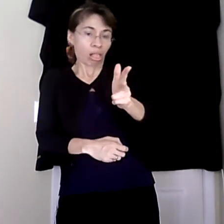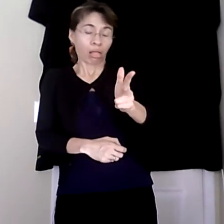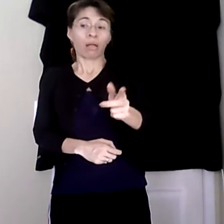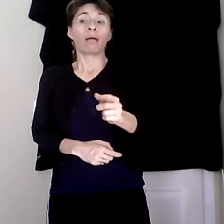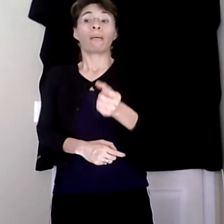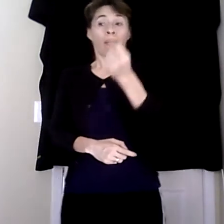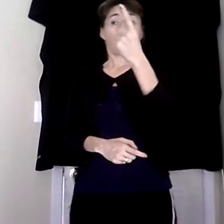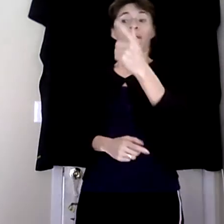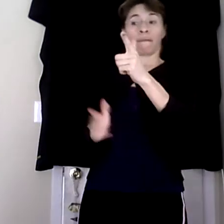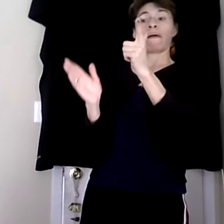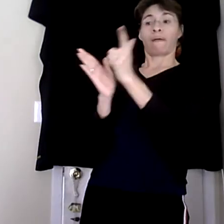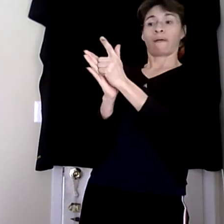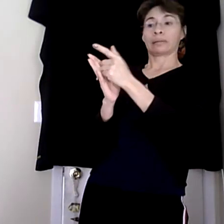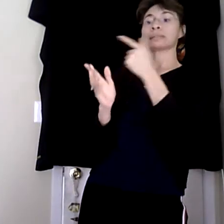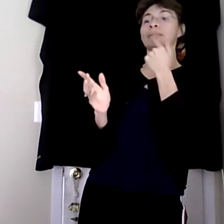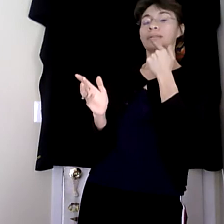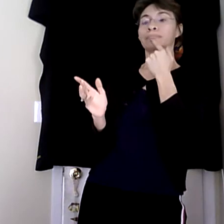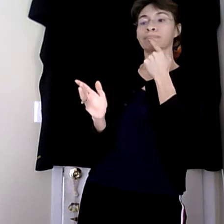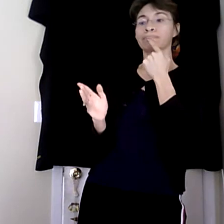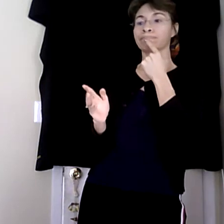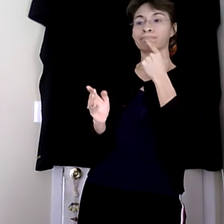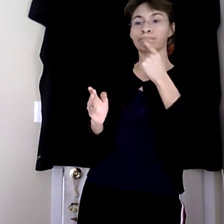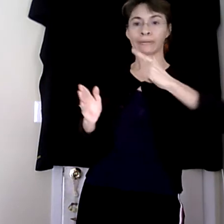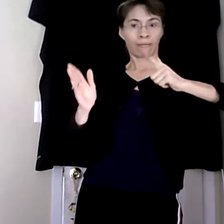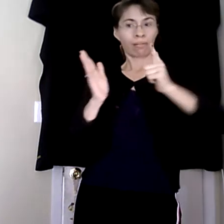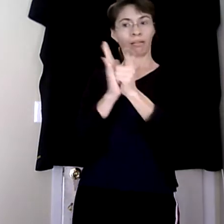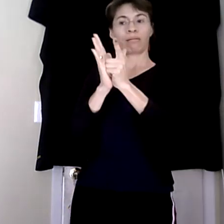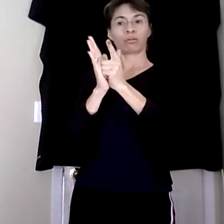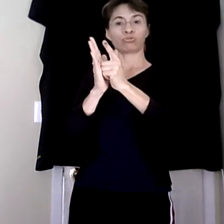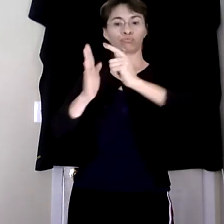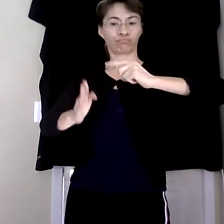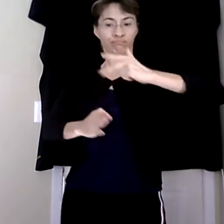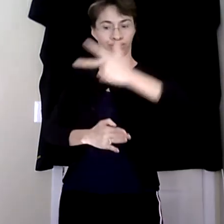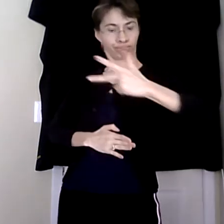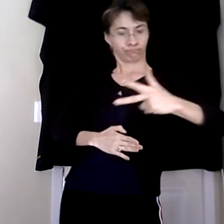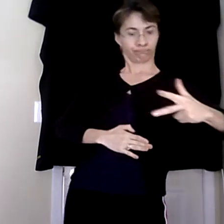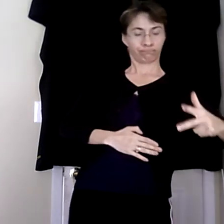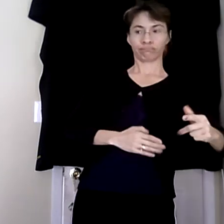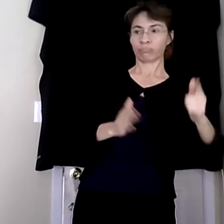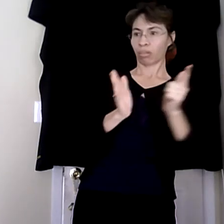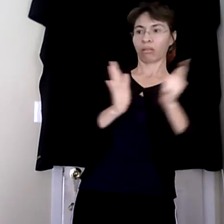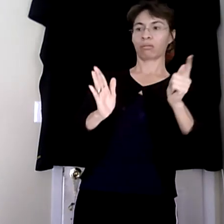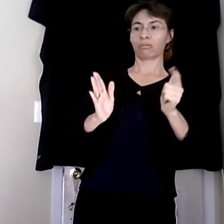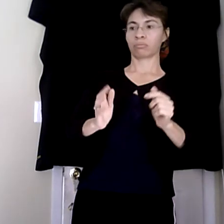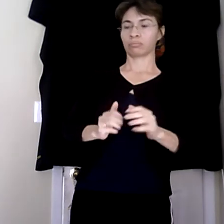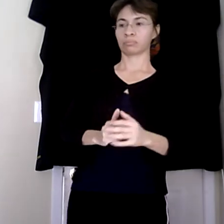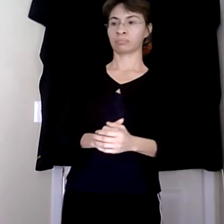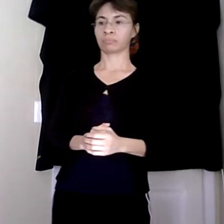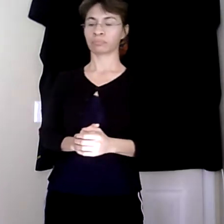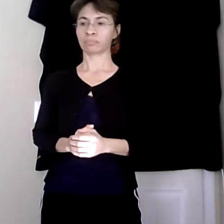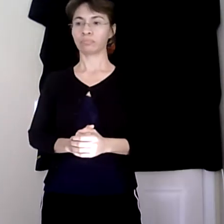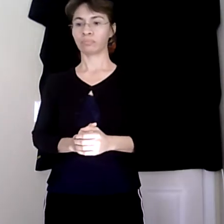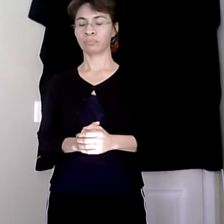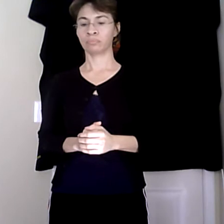everyone. Do you mean my friends are blocking your driveway? Yes, it makes it hard to get into